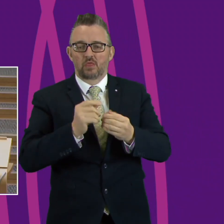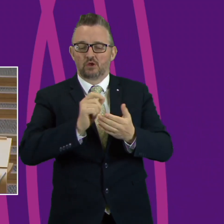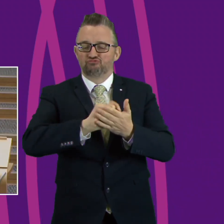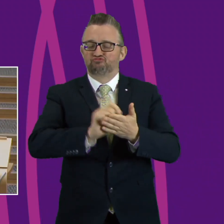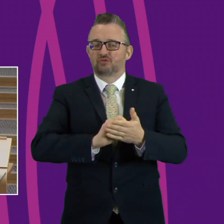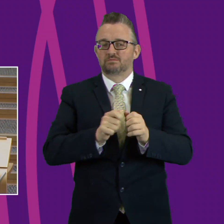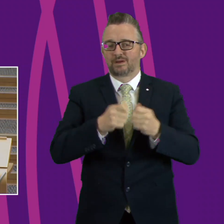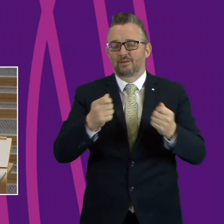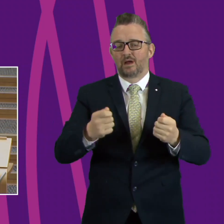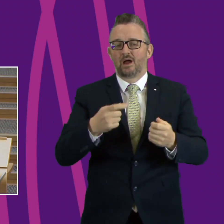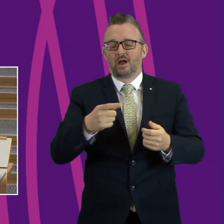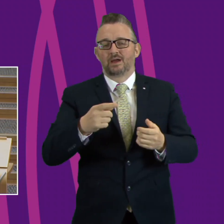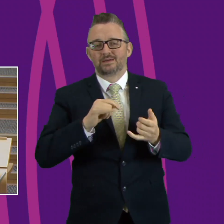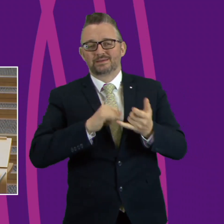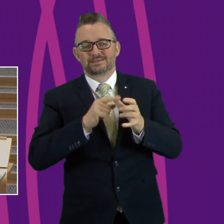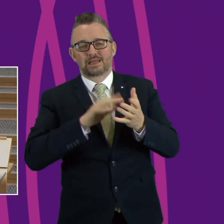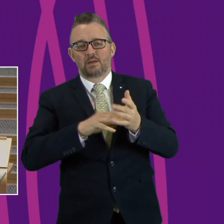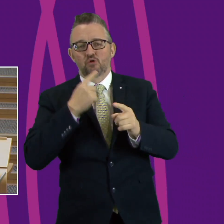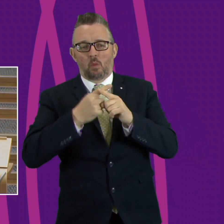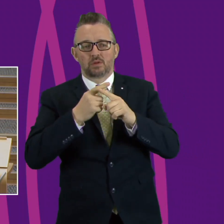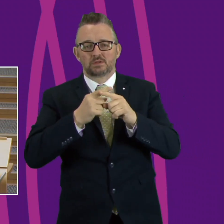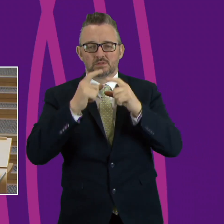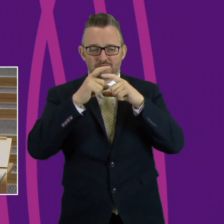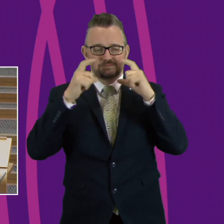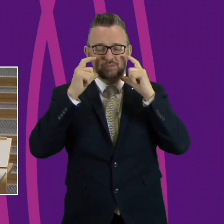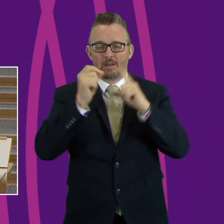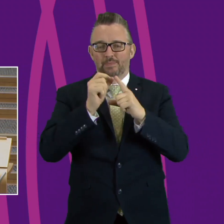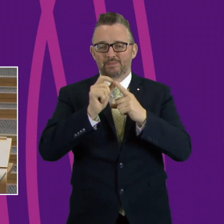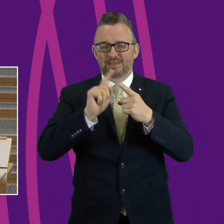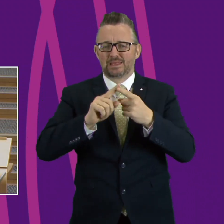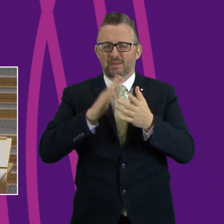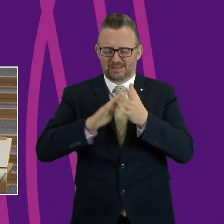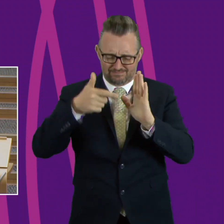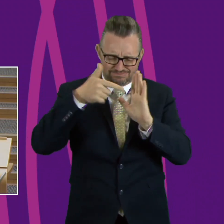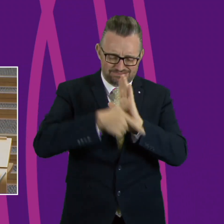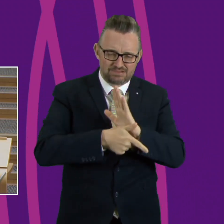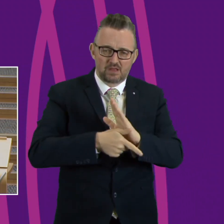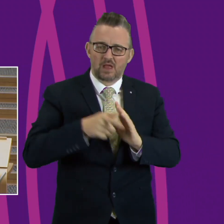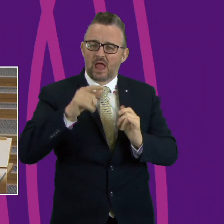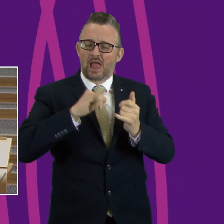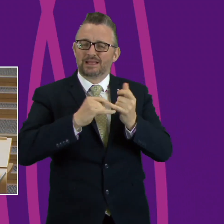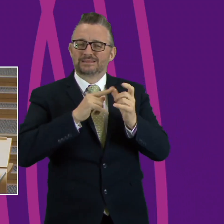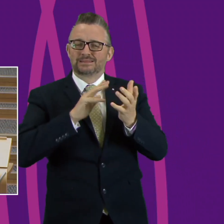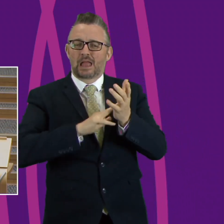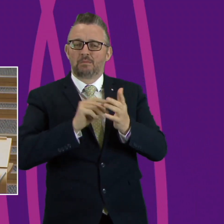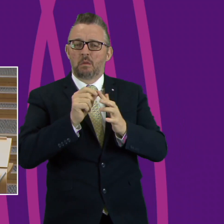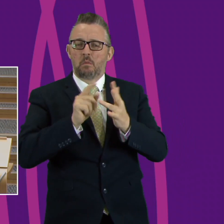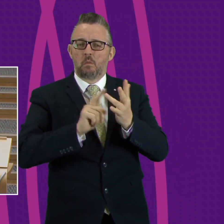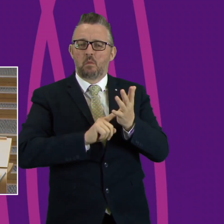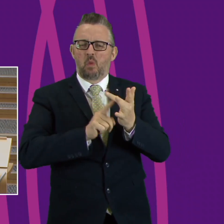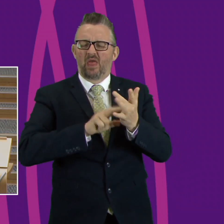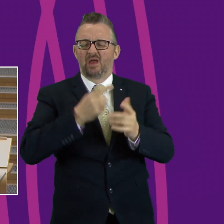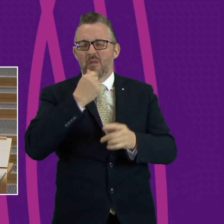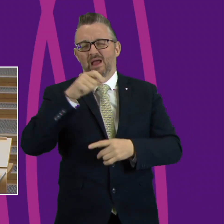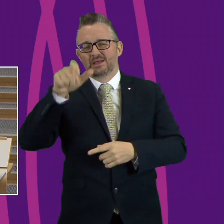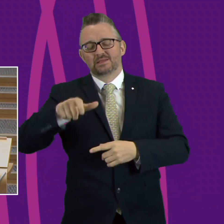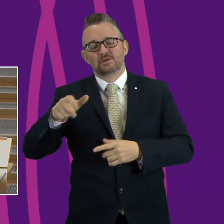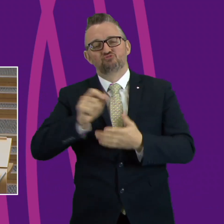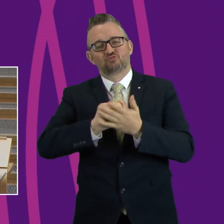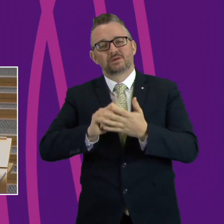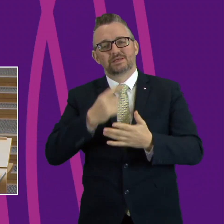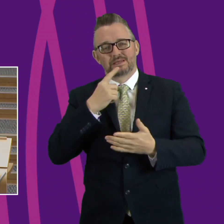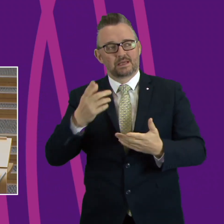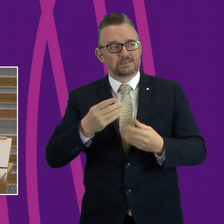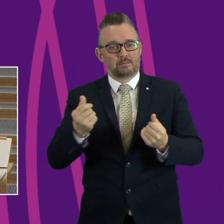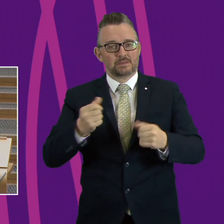Pauling covered the issues of PPE in great depth, and Sam Pauling described the fear among some NHS staff.